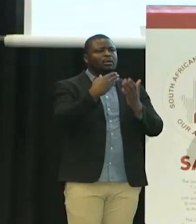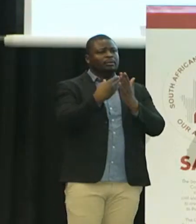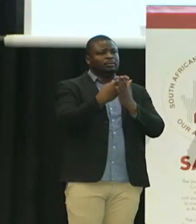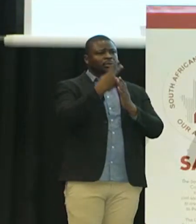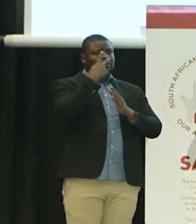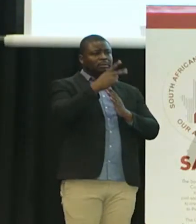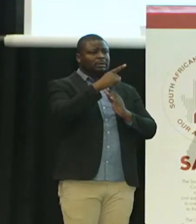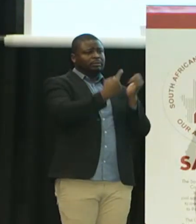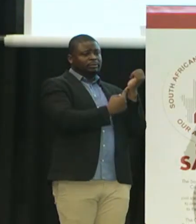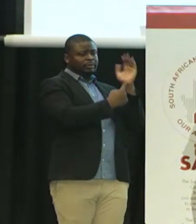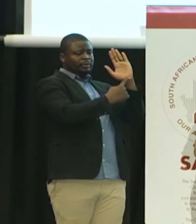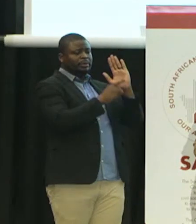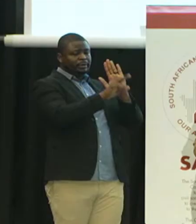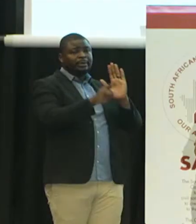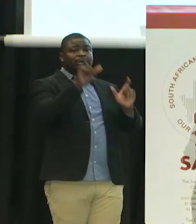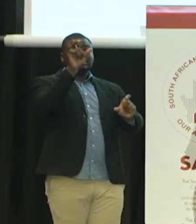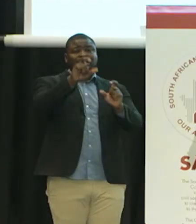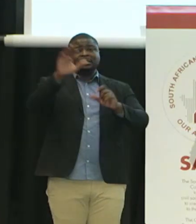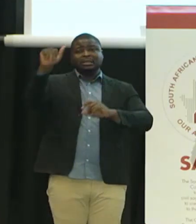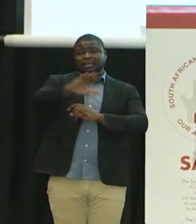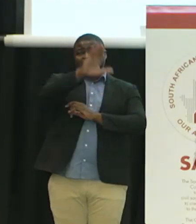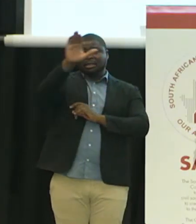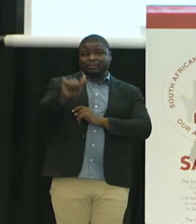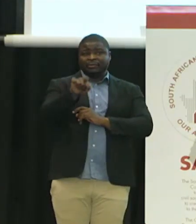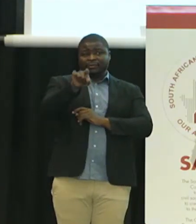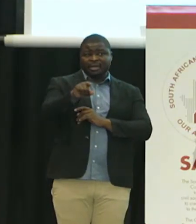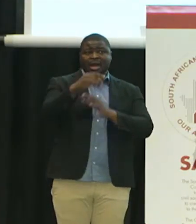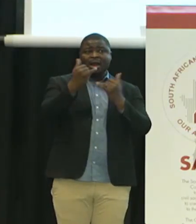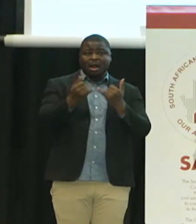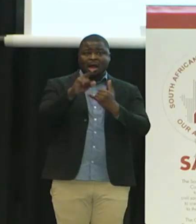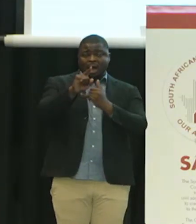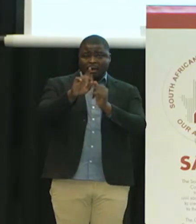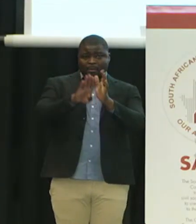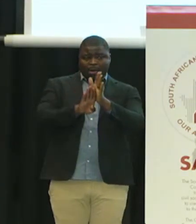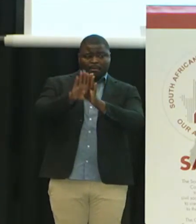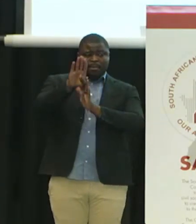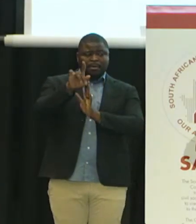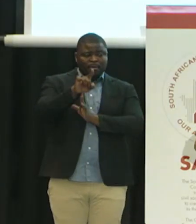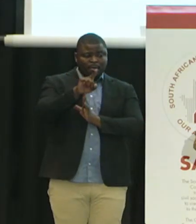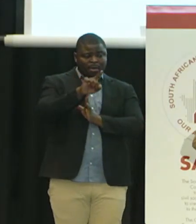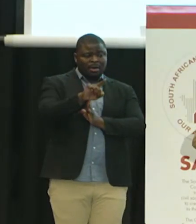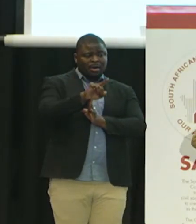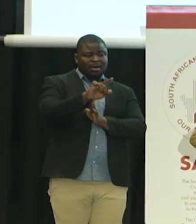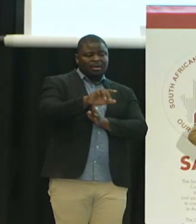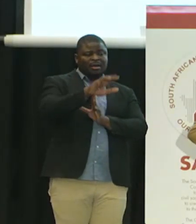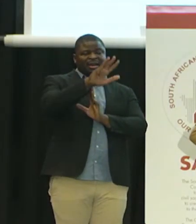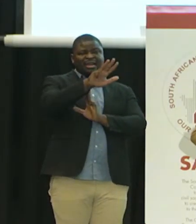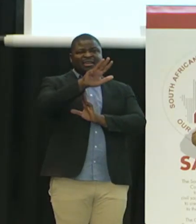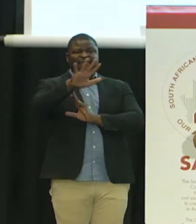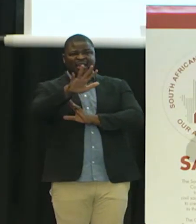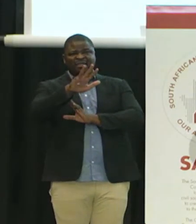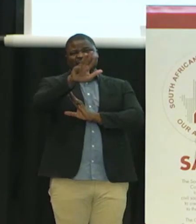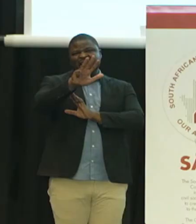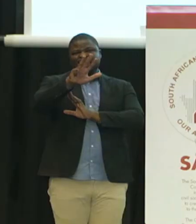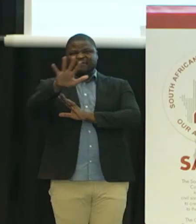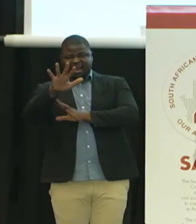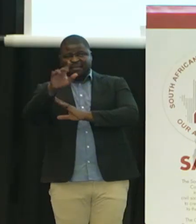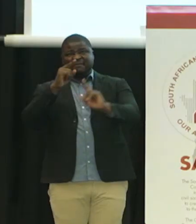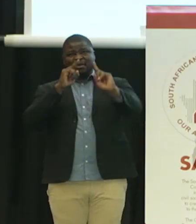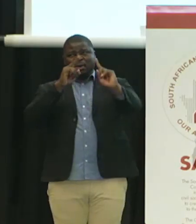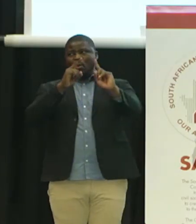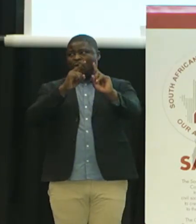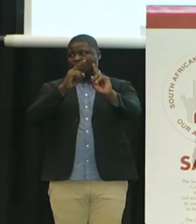South Africa continues to make progress towards the UNAIDS 95-95-95 goals, and with the greatest